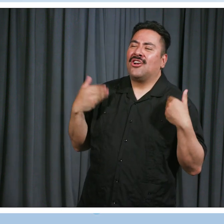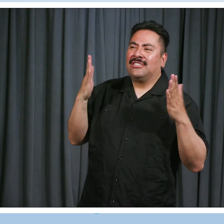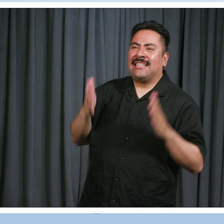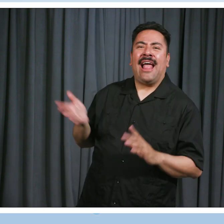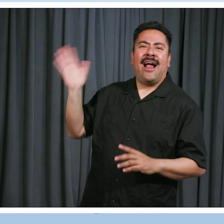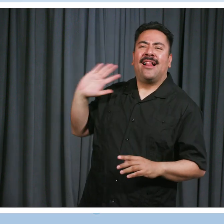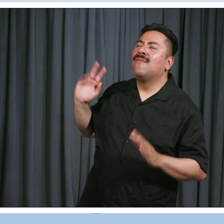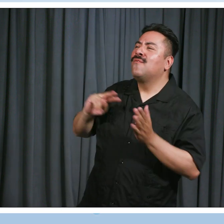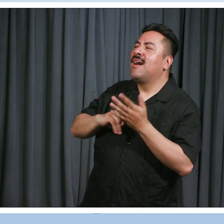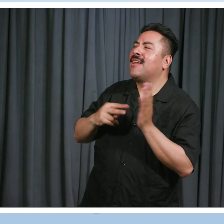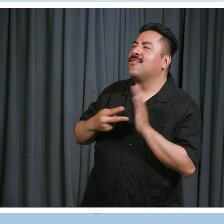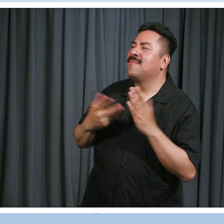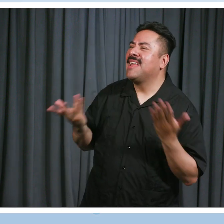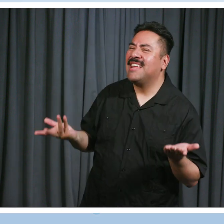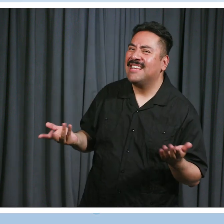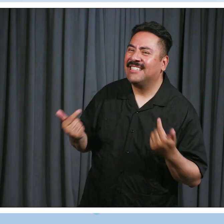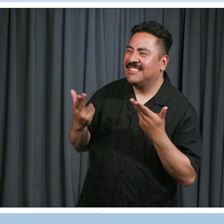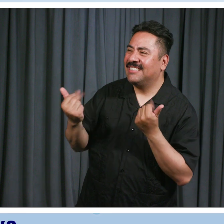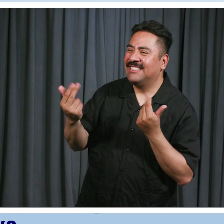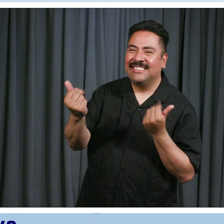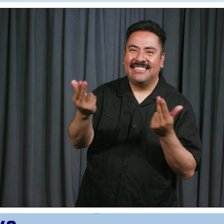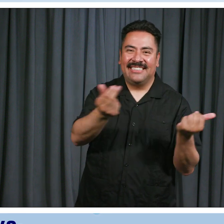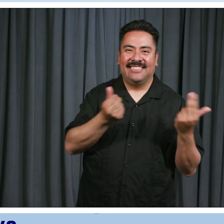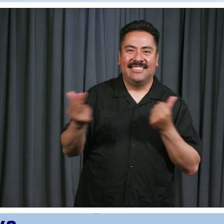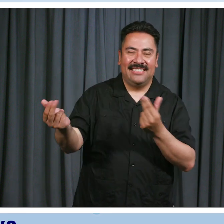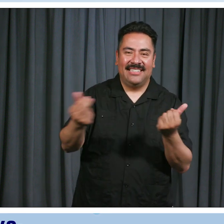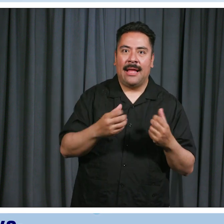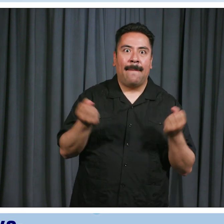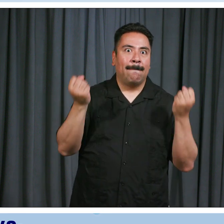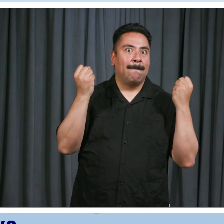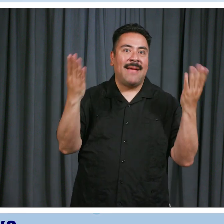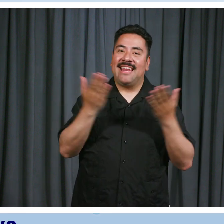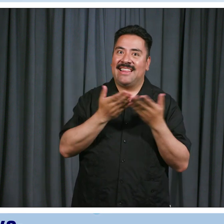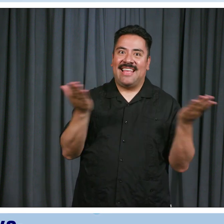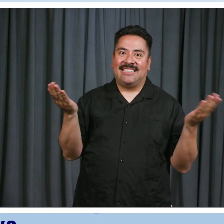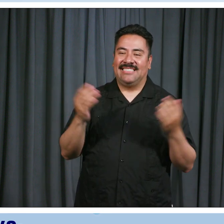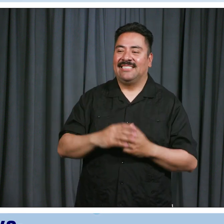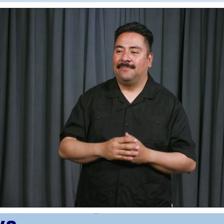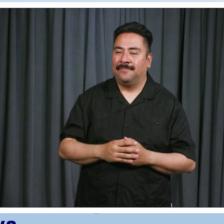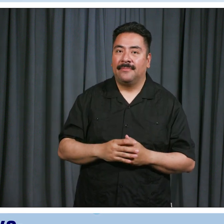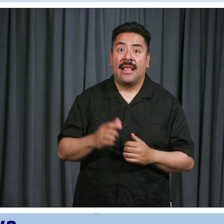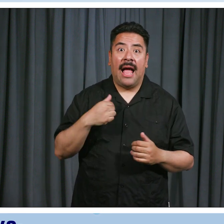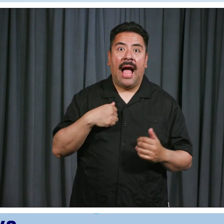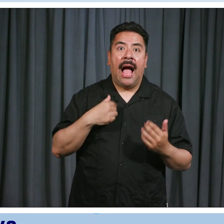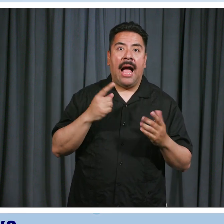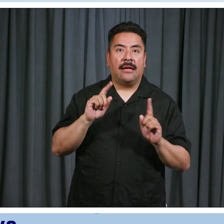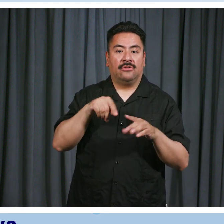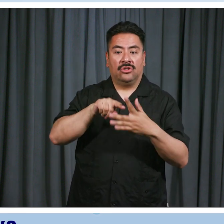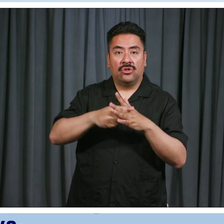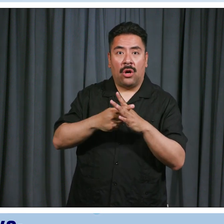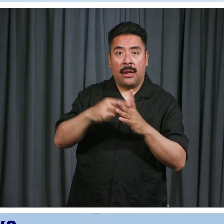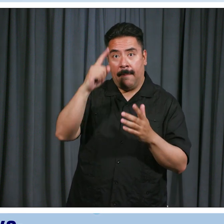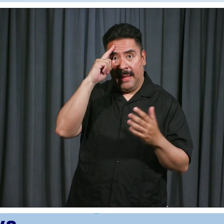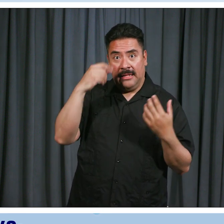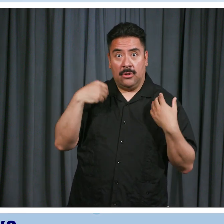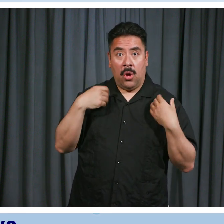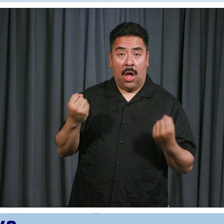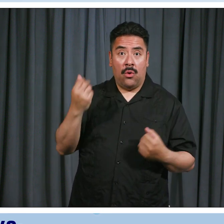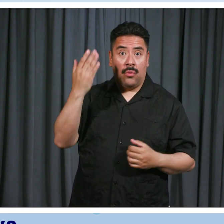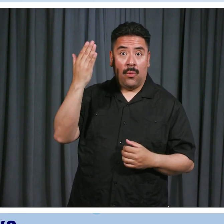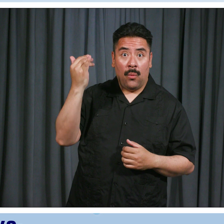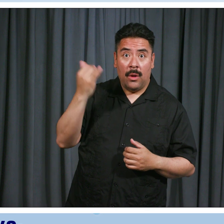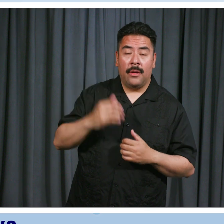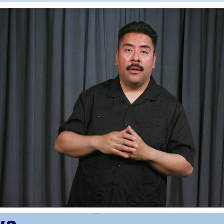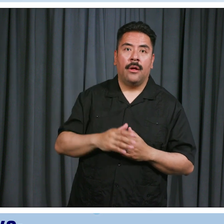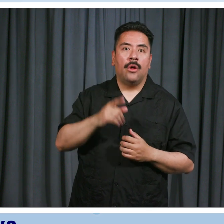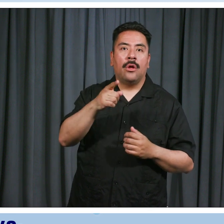you trying to say? Oh my God, so many things. So I went into mental health because, you